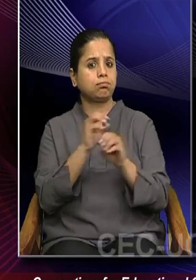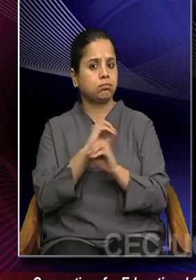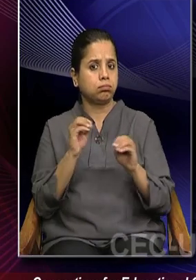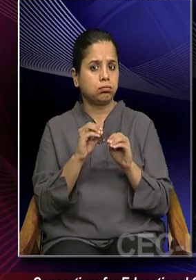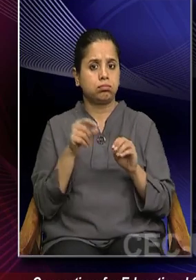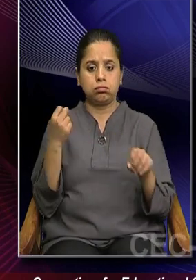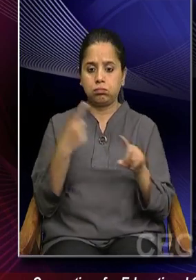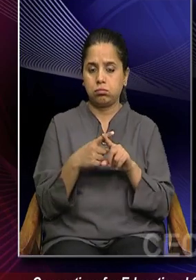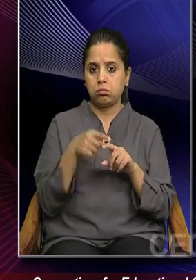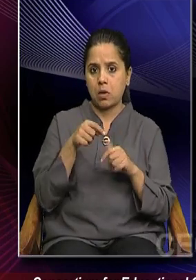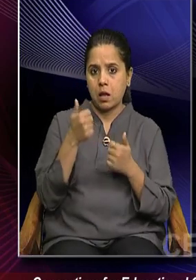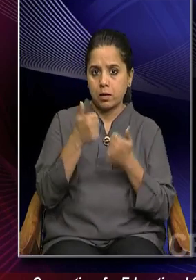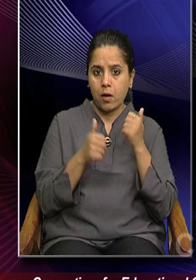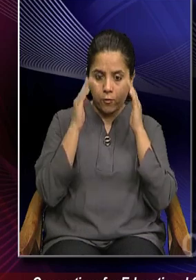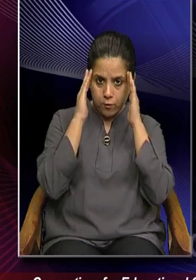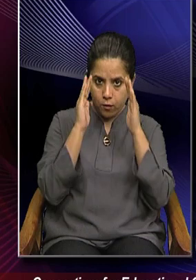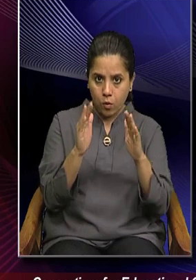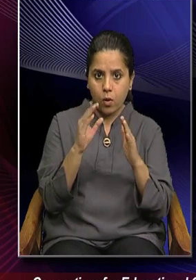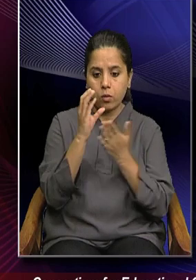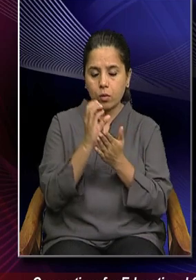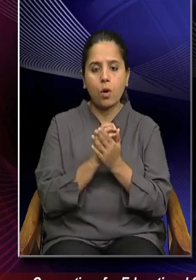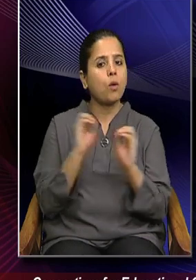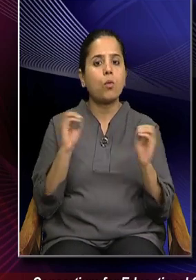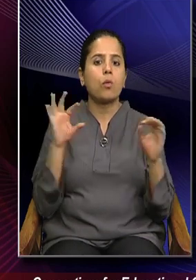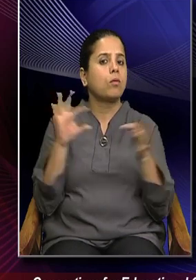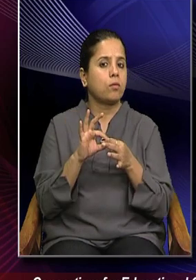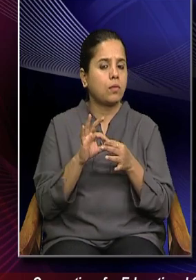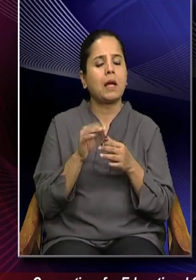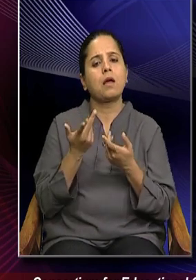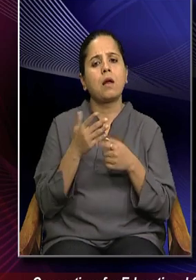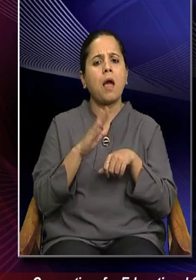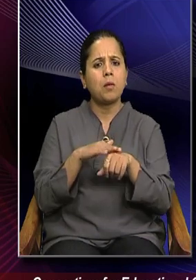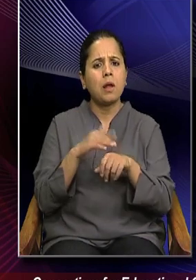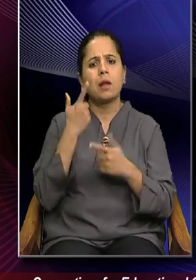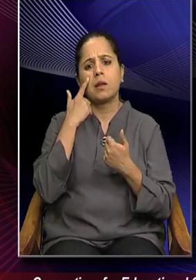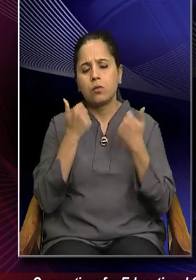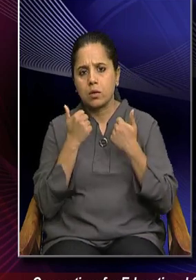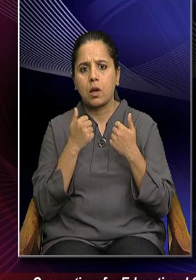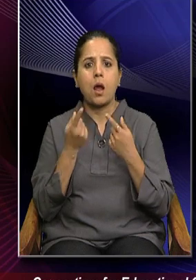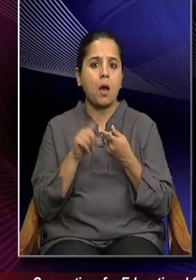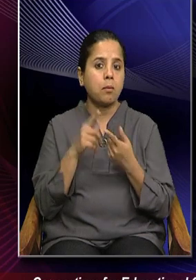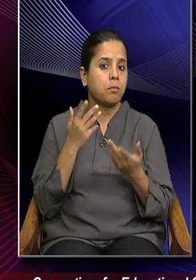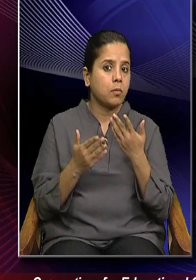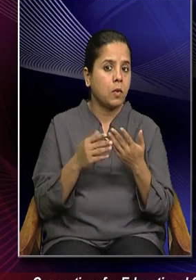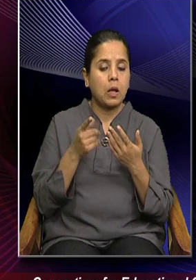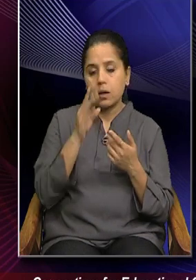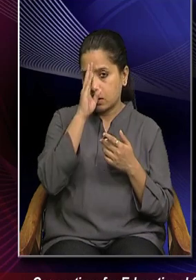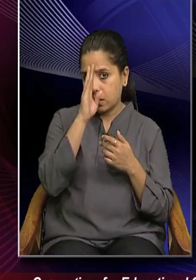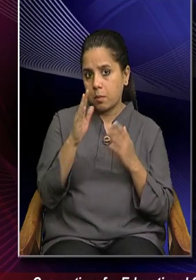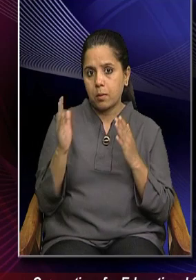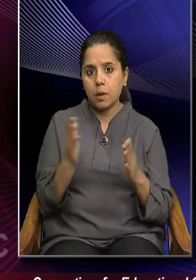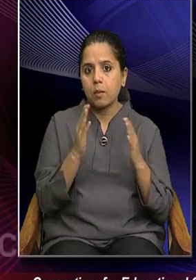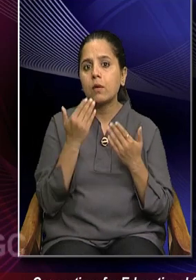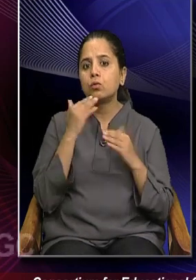the exam focused curriculum. Experiential tasks may not directly prepare